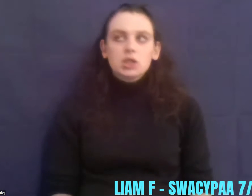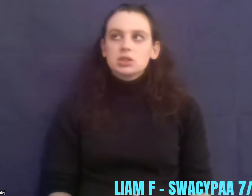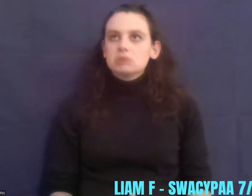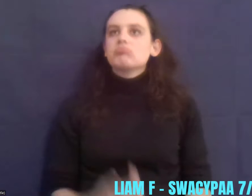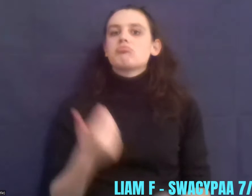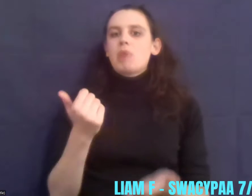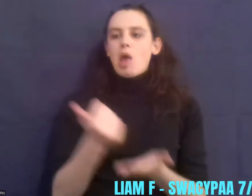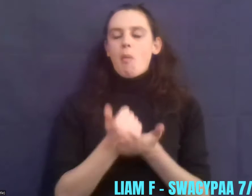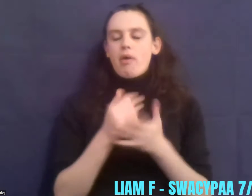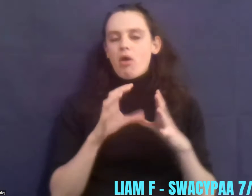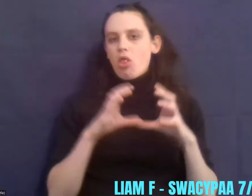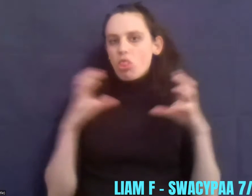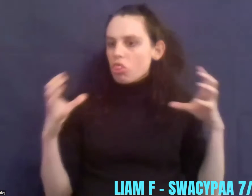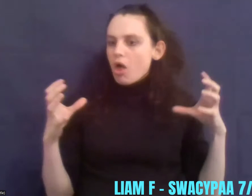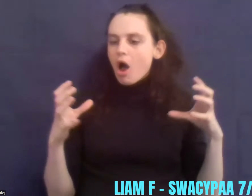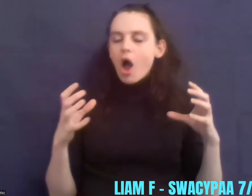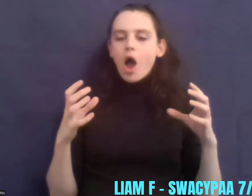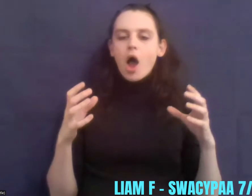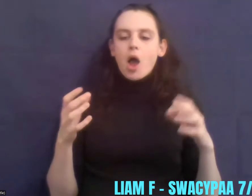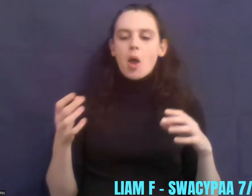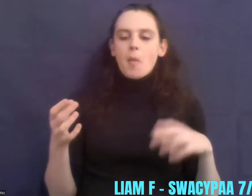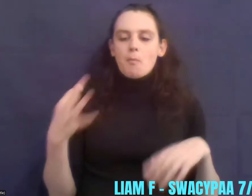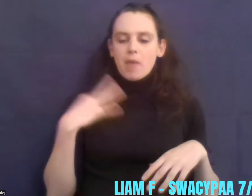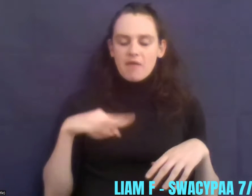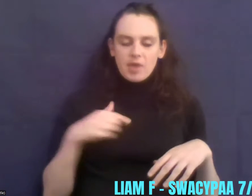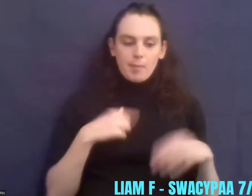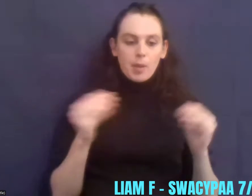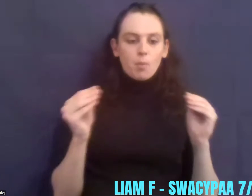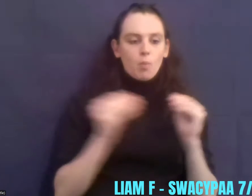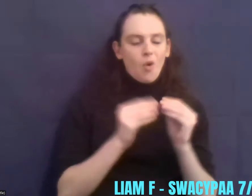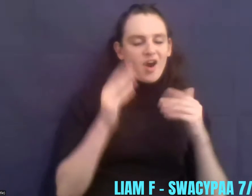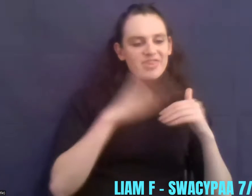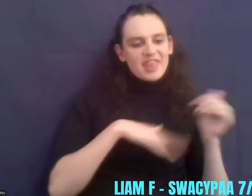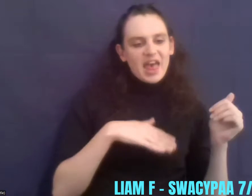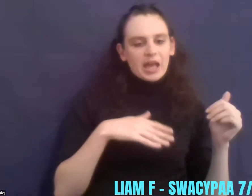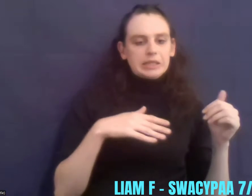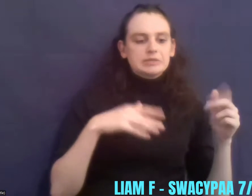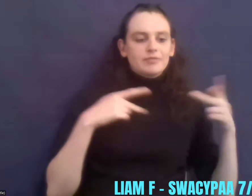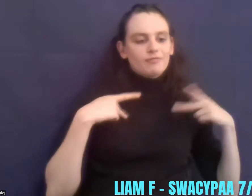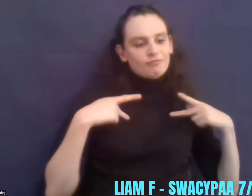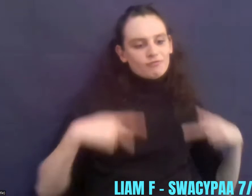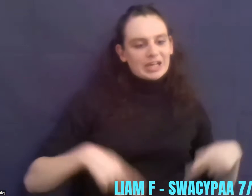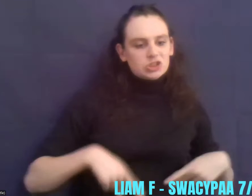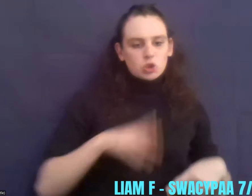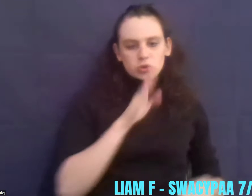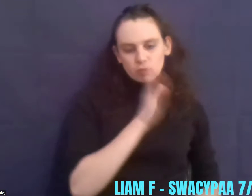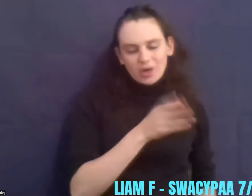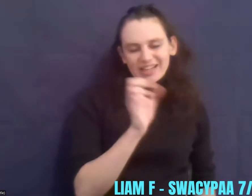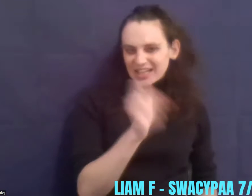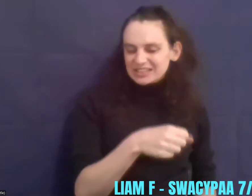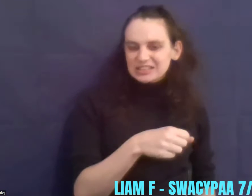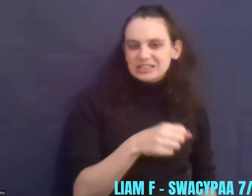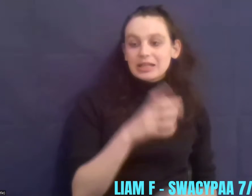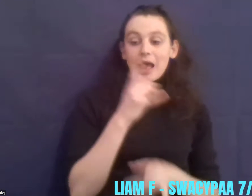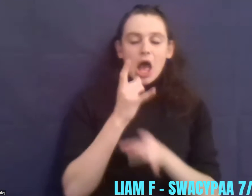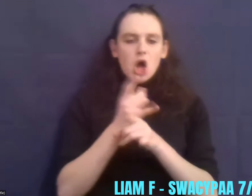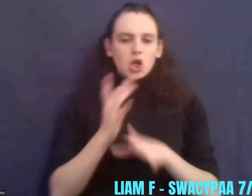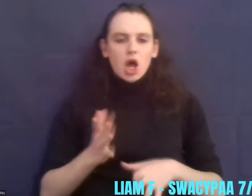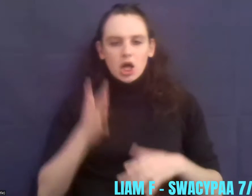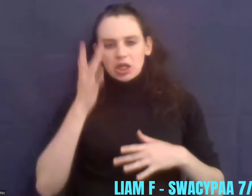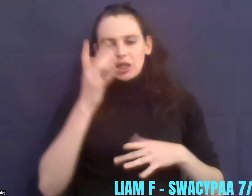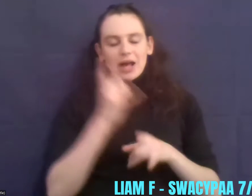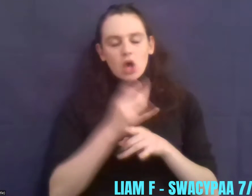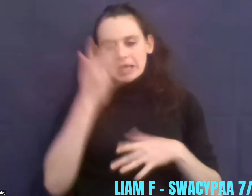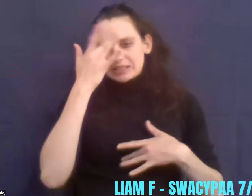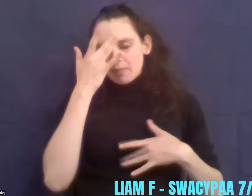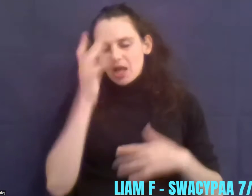just physical sobriety. Um, because alcoholism to me is not about the